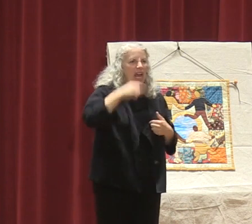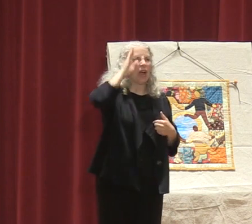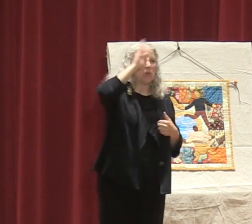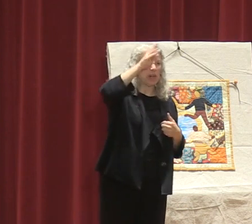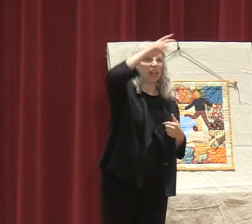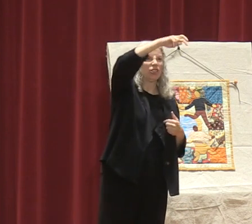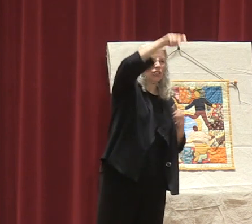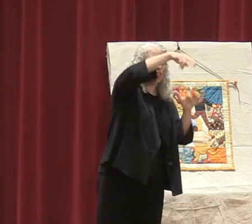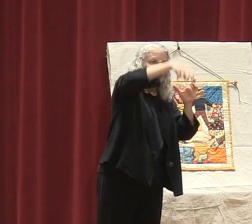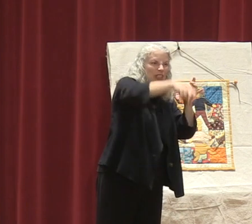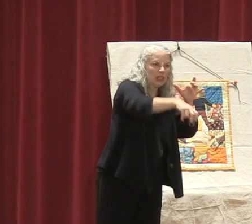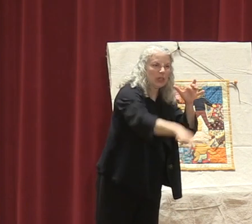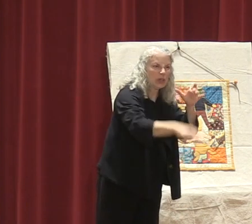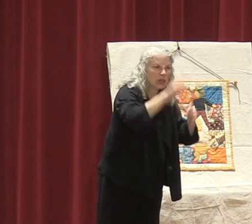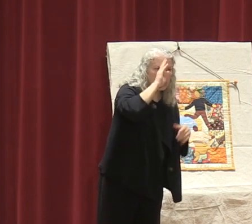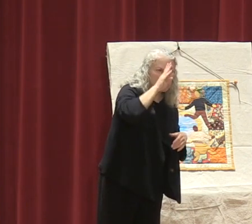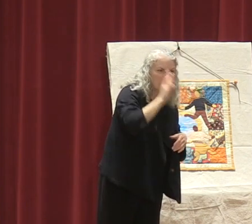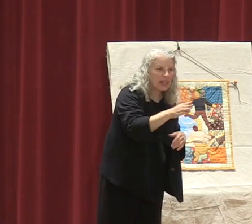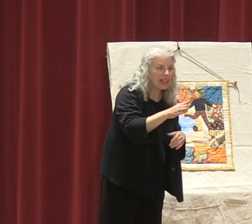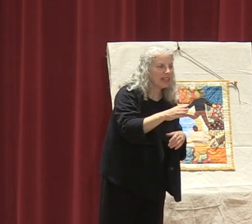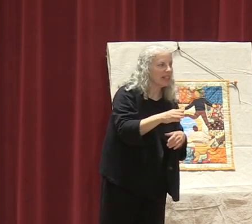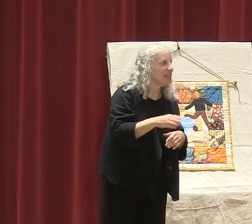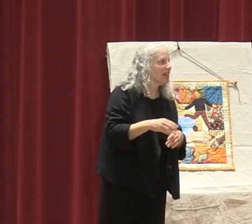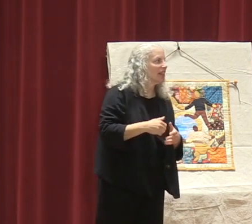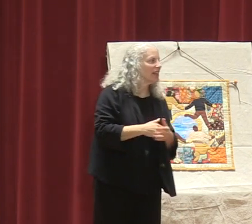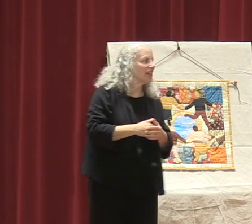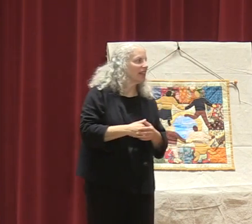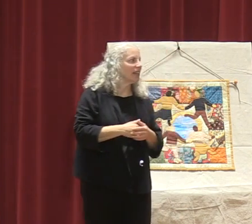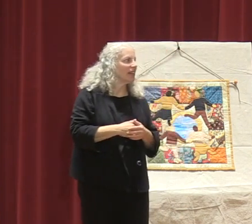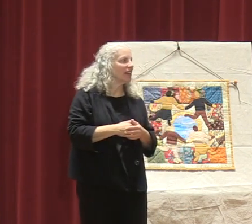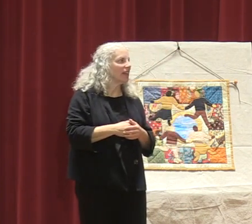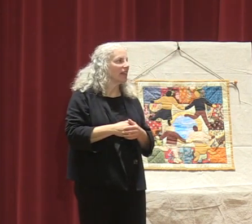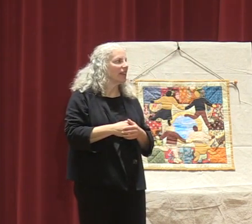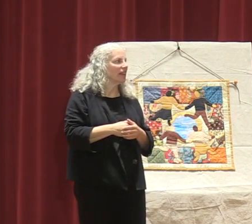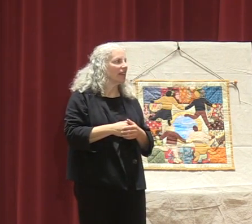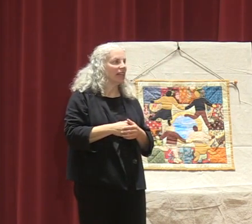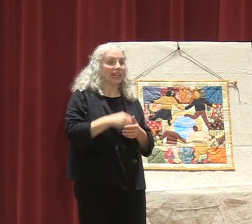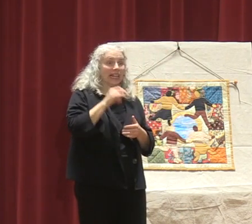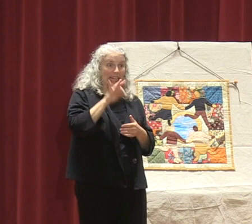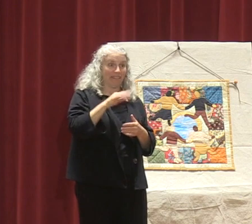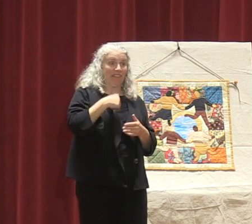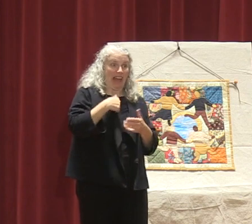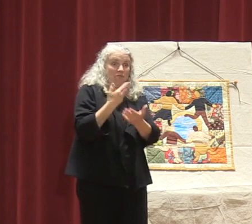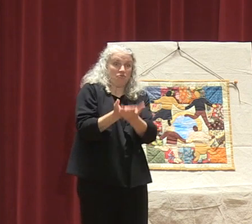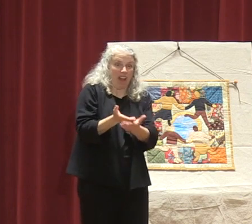the chimney, and that surely will be the end of you."